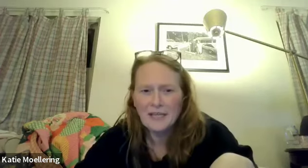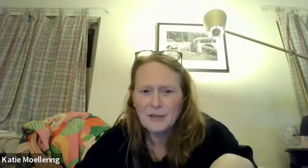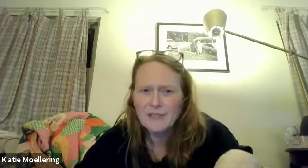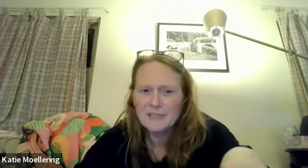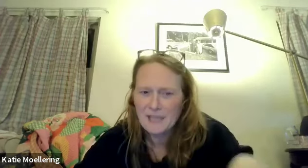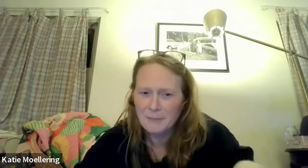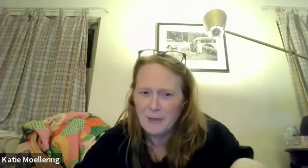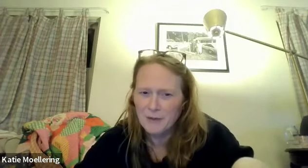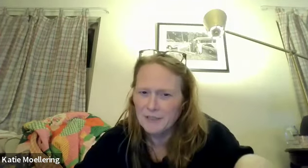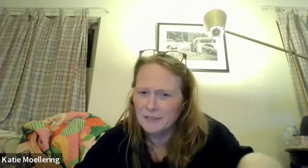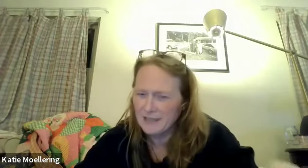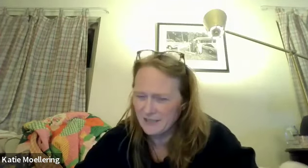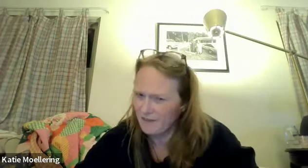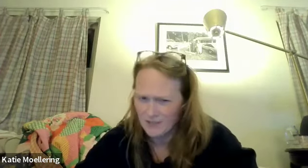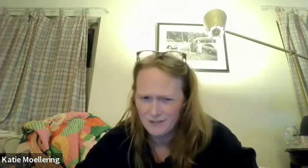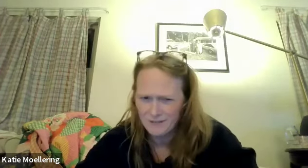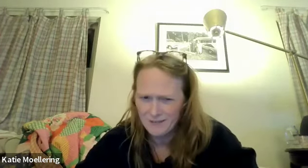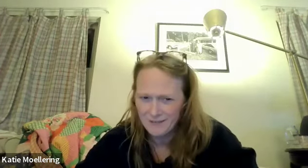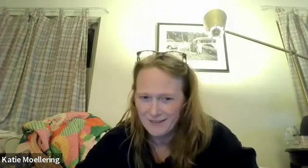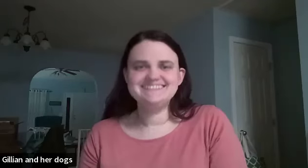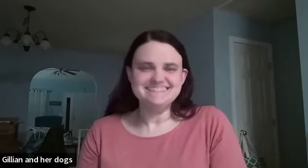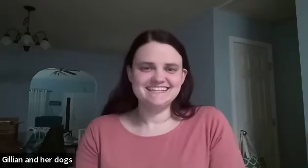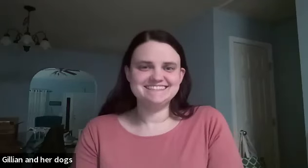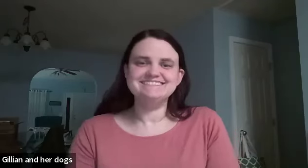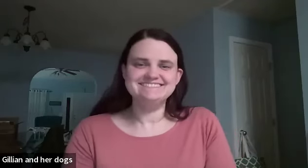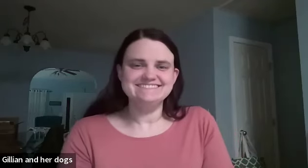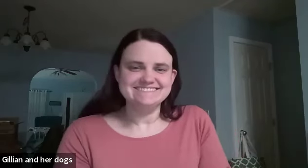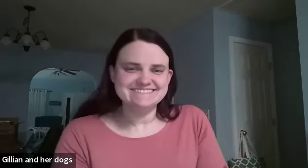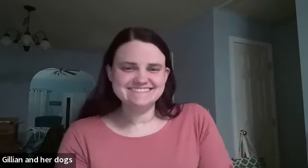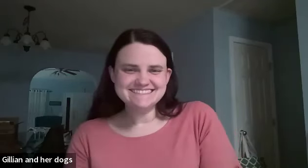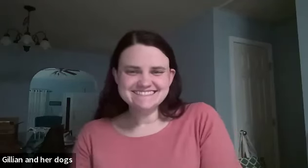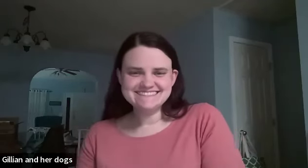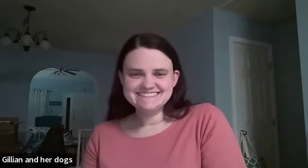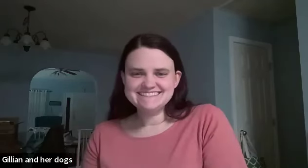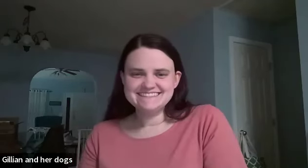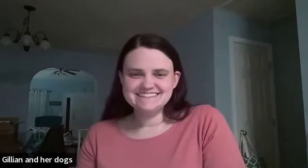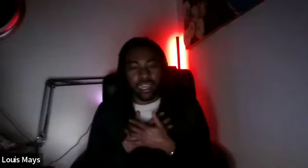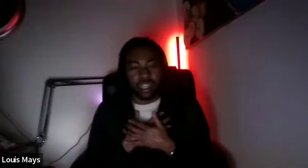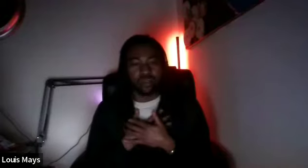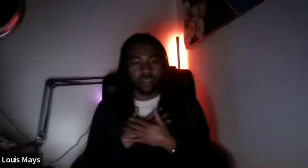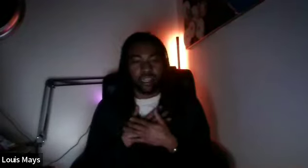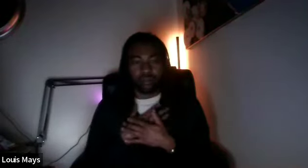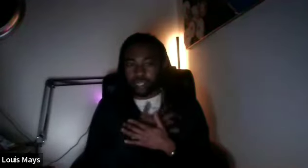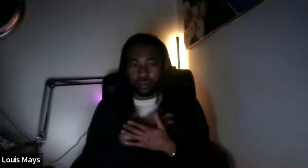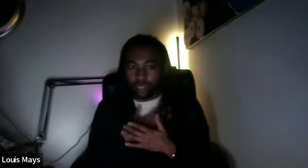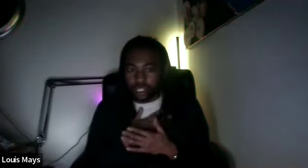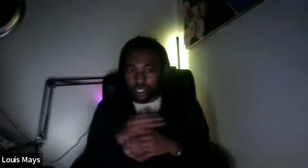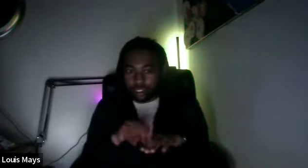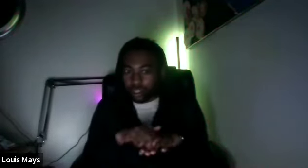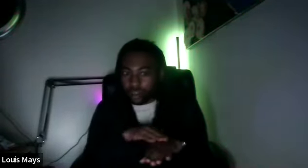you need to sign better in a lazy fashion? I did. Yes. Okay. I just if I was gonna say like please slow